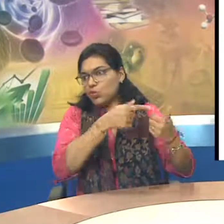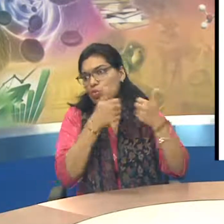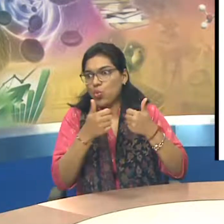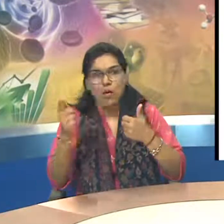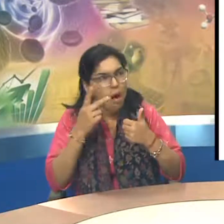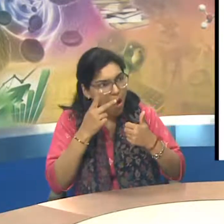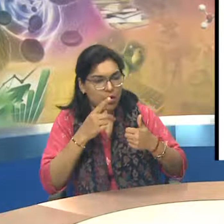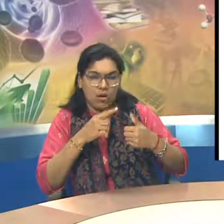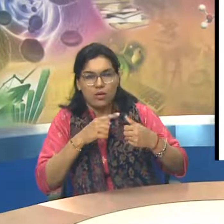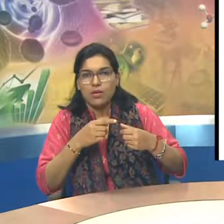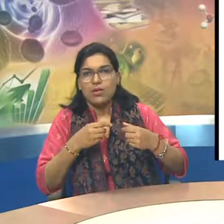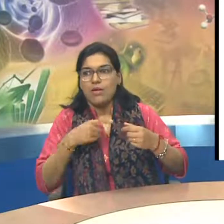achievements